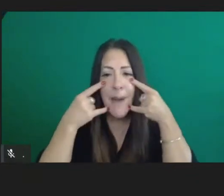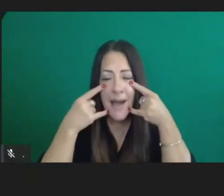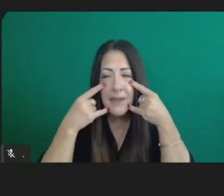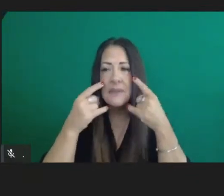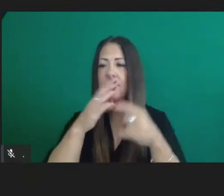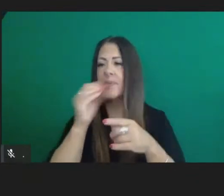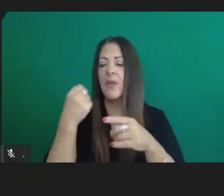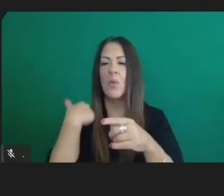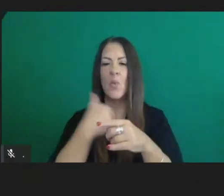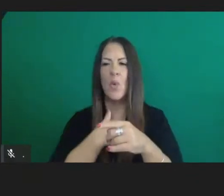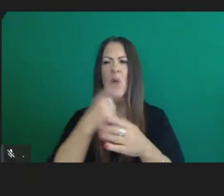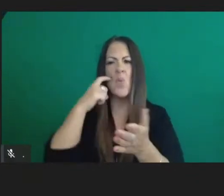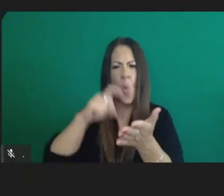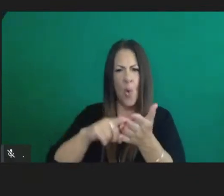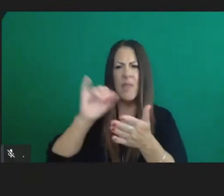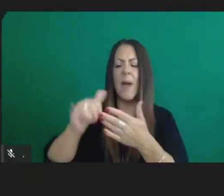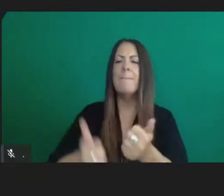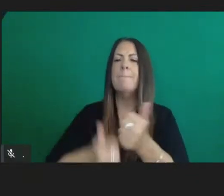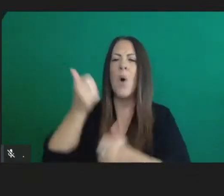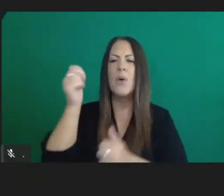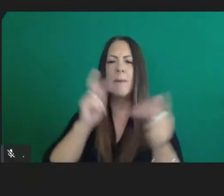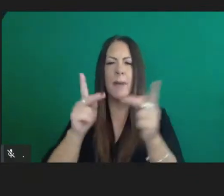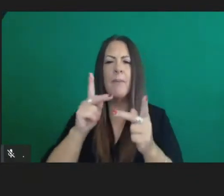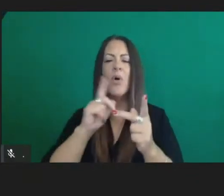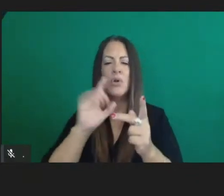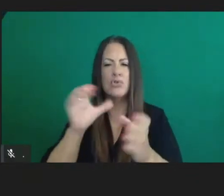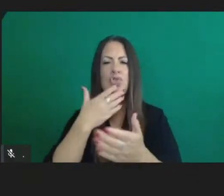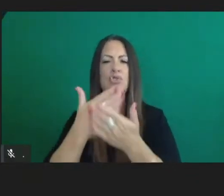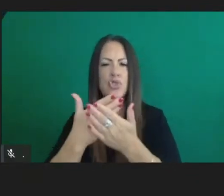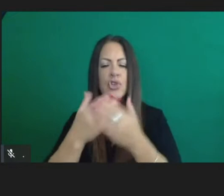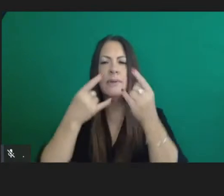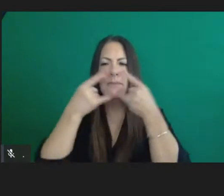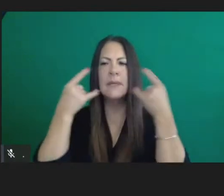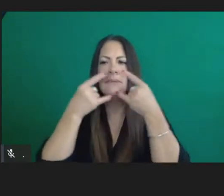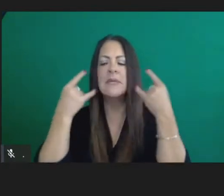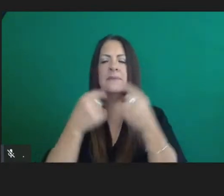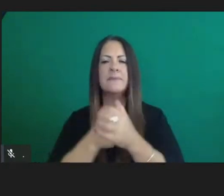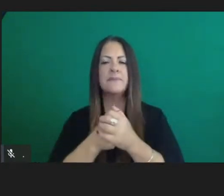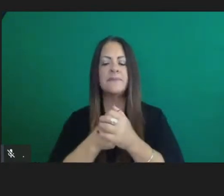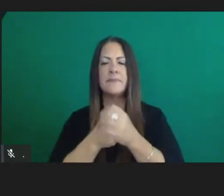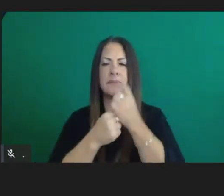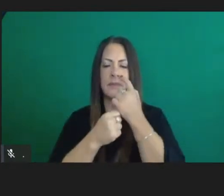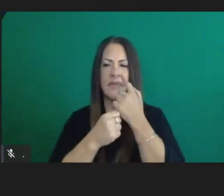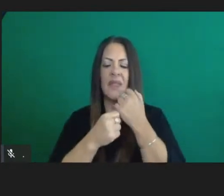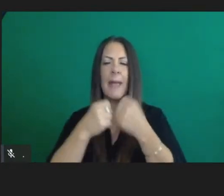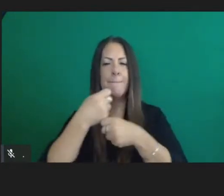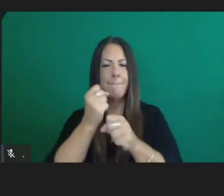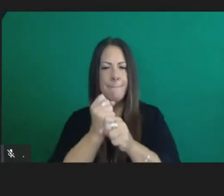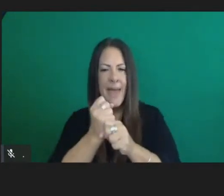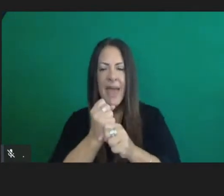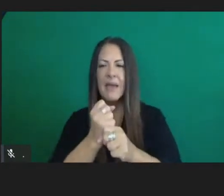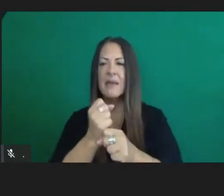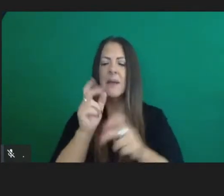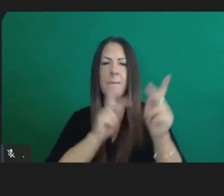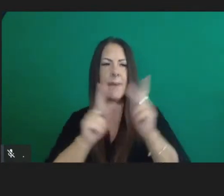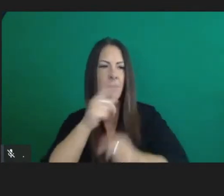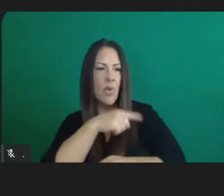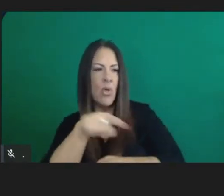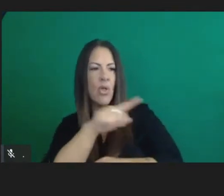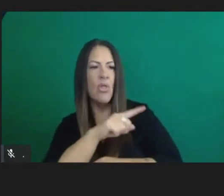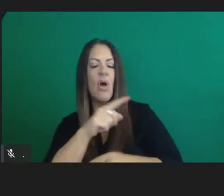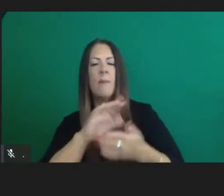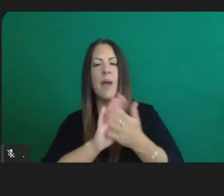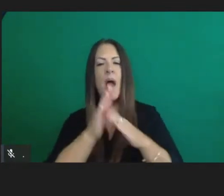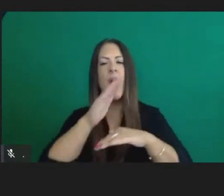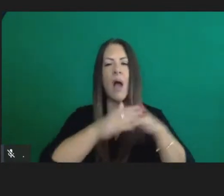use of mask wearing. I think a number of people who were early on not themselves comfortable have told me how they become